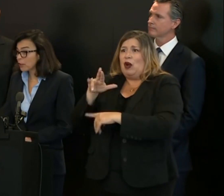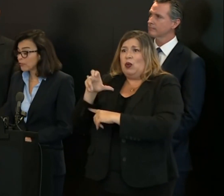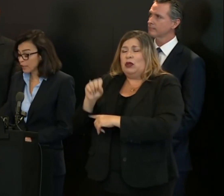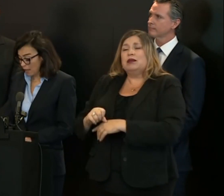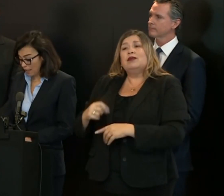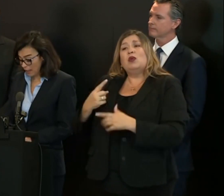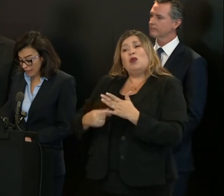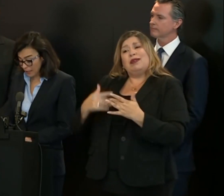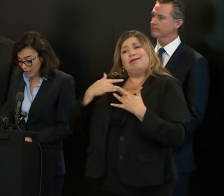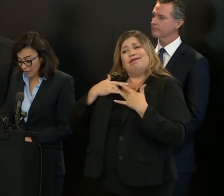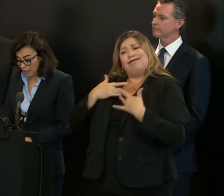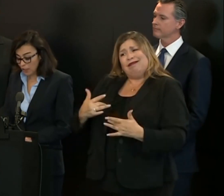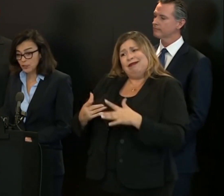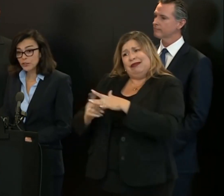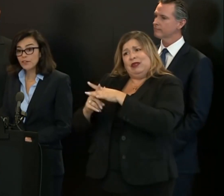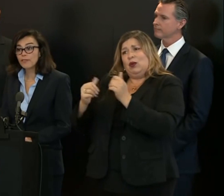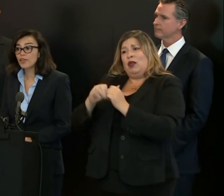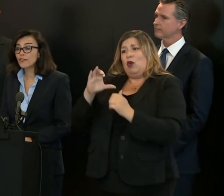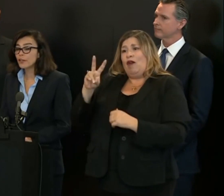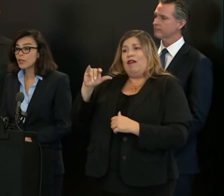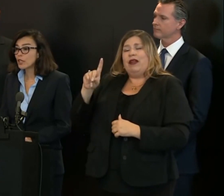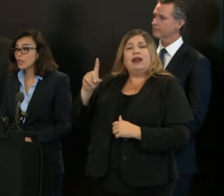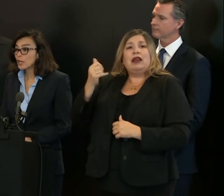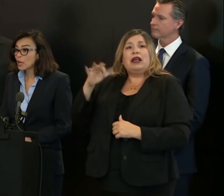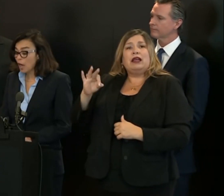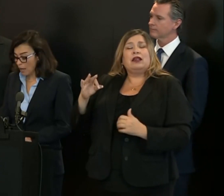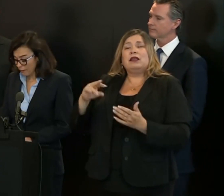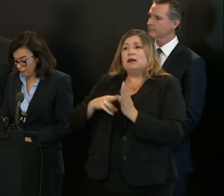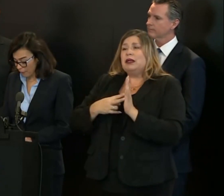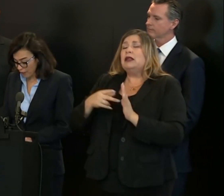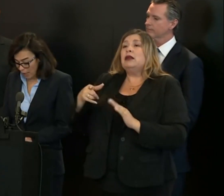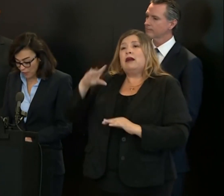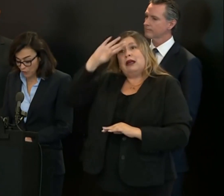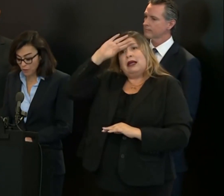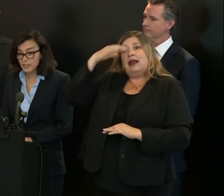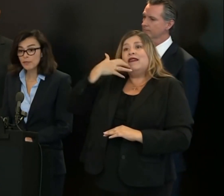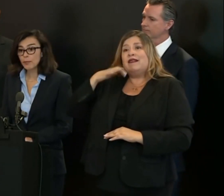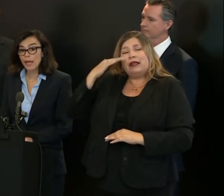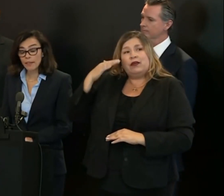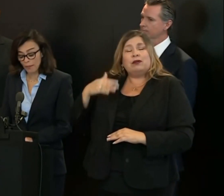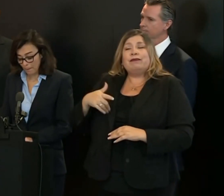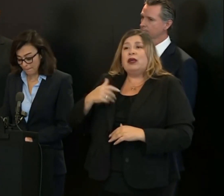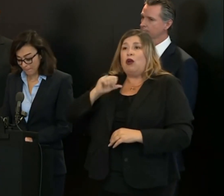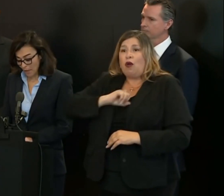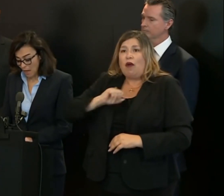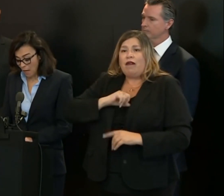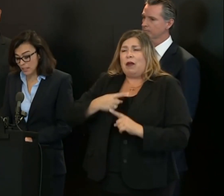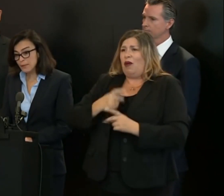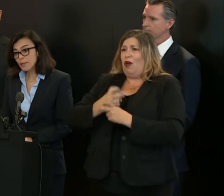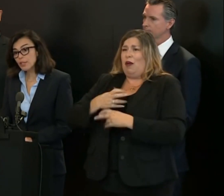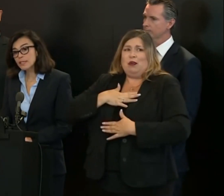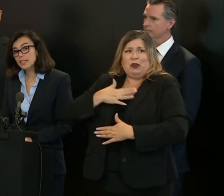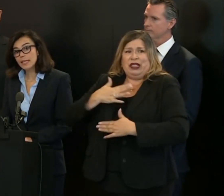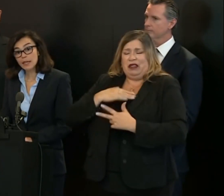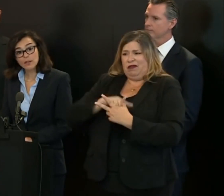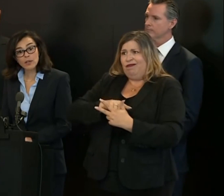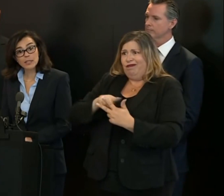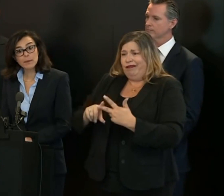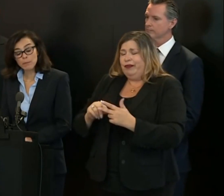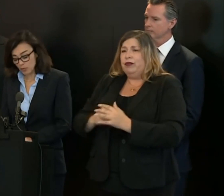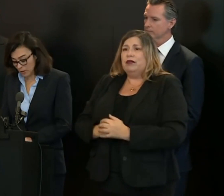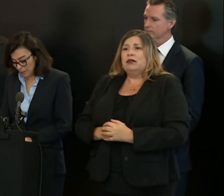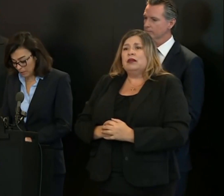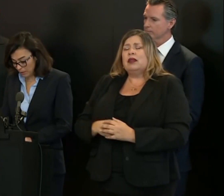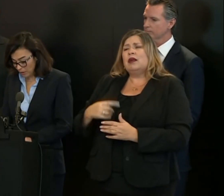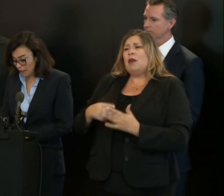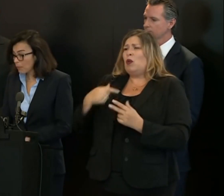symptoms of COVID-19 include fever, cough, and shortness of breath. Our experience to date, though,